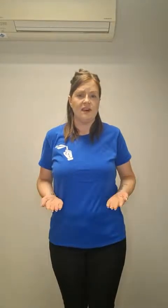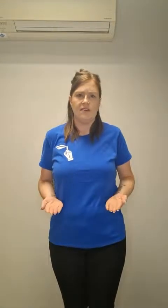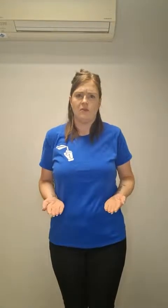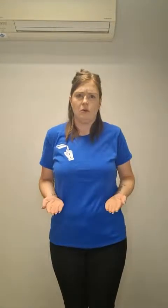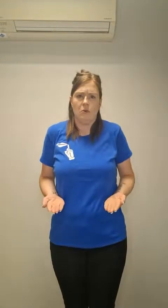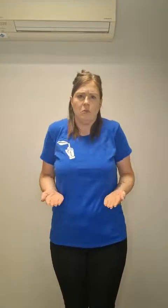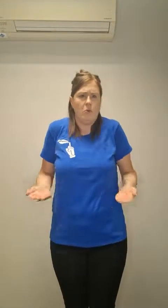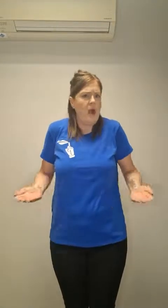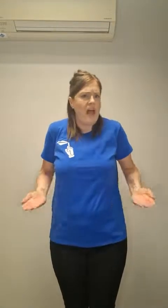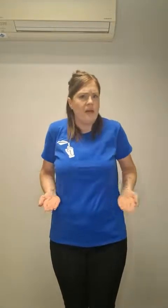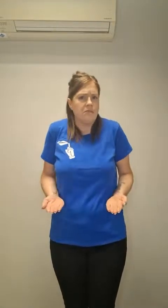for where.